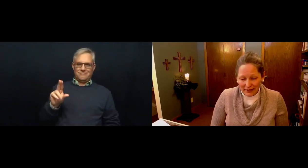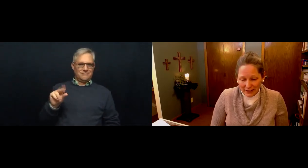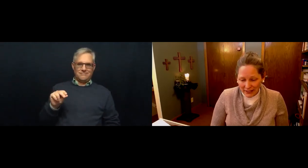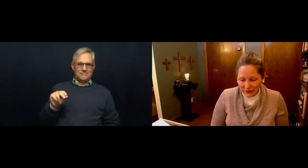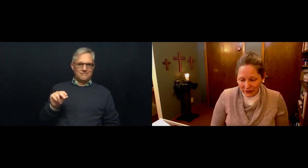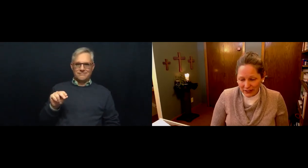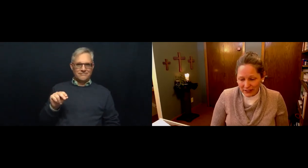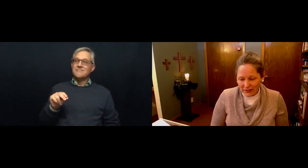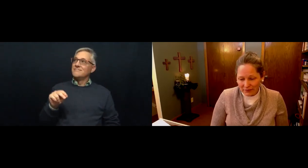God intends for us.